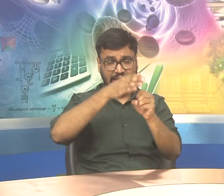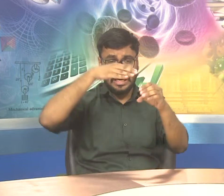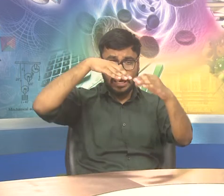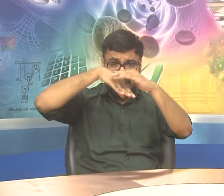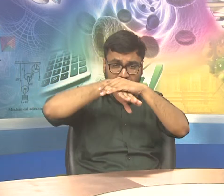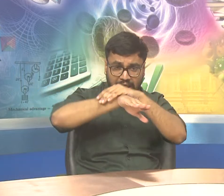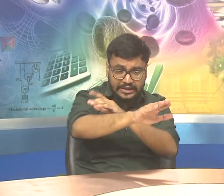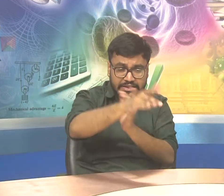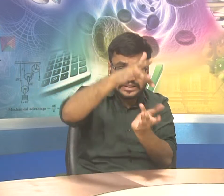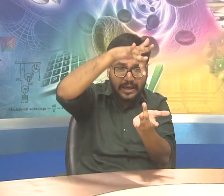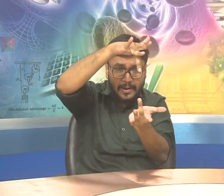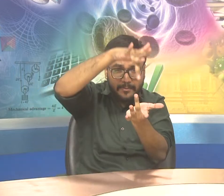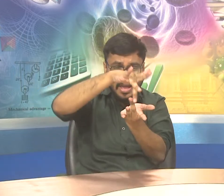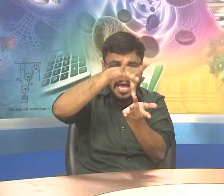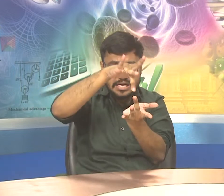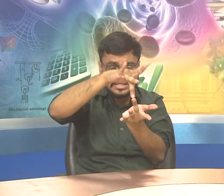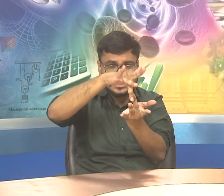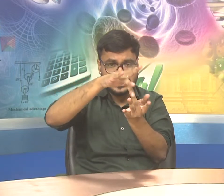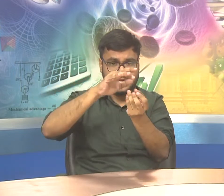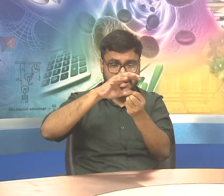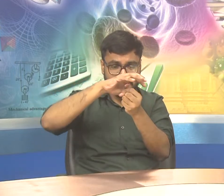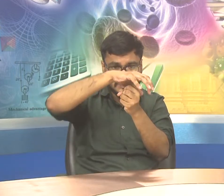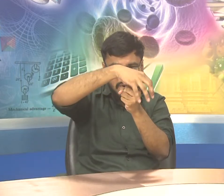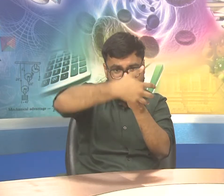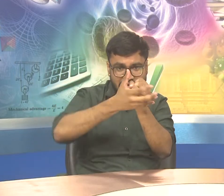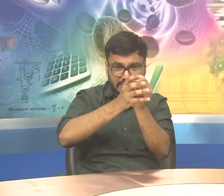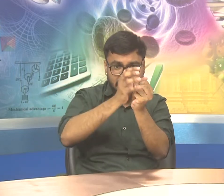Nucleus is the center of an atom.